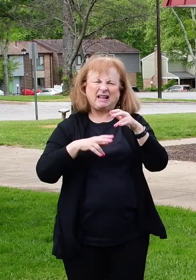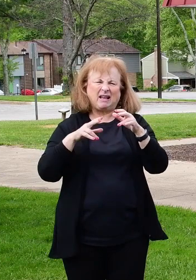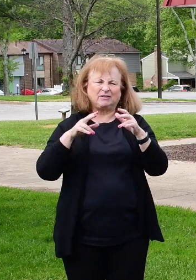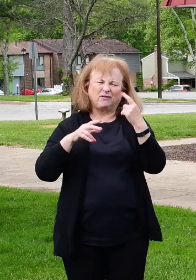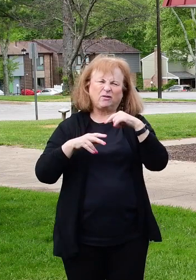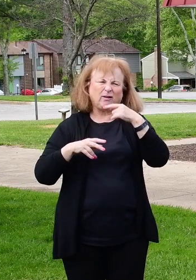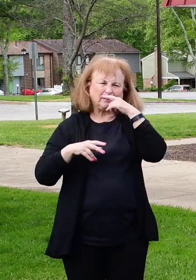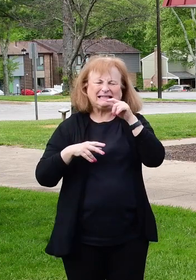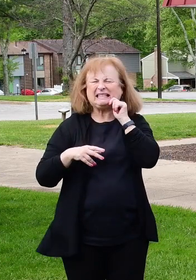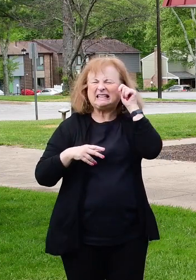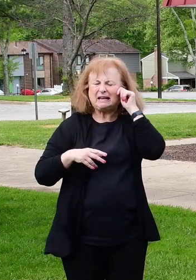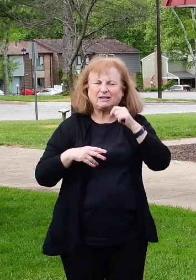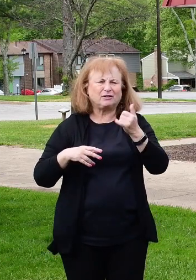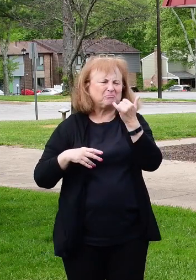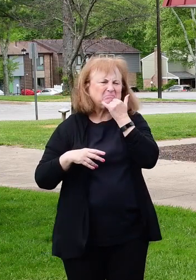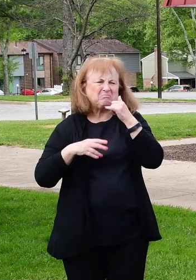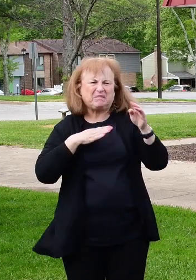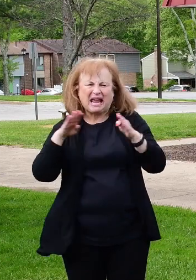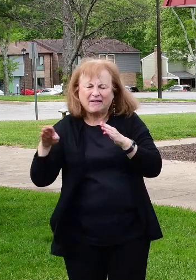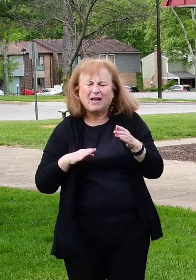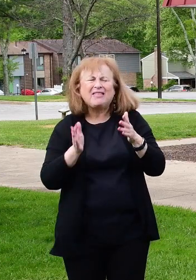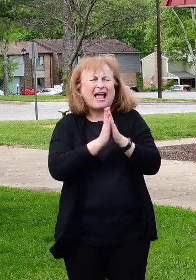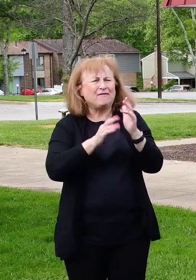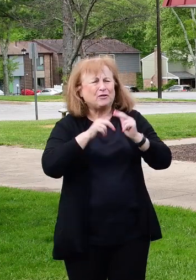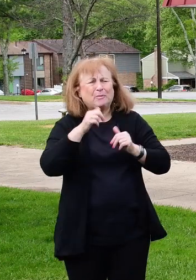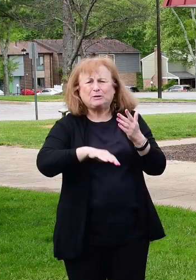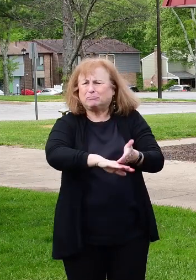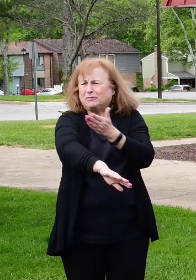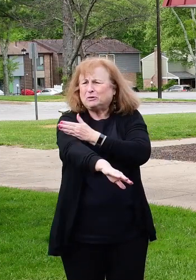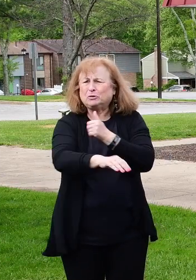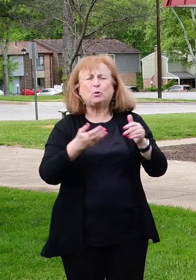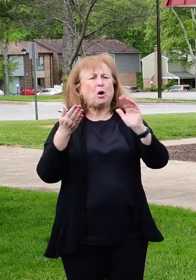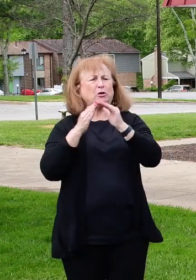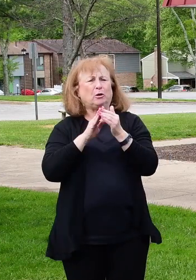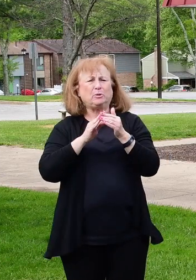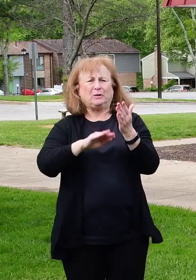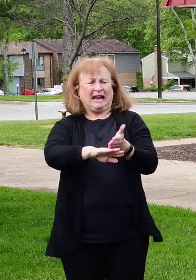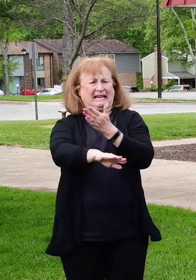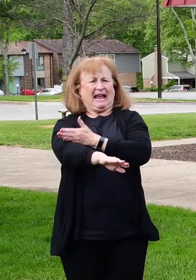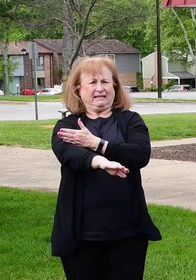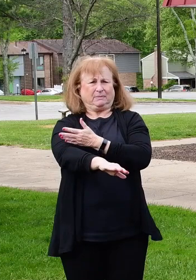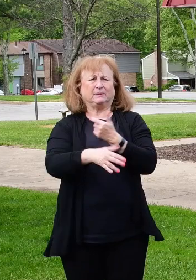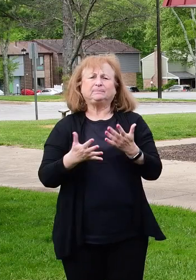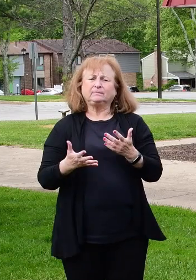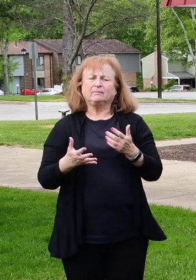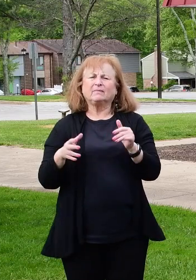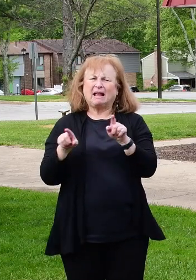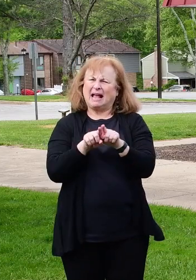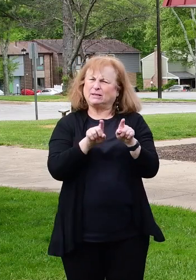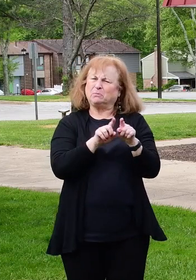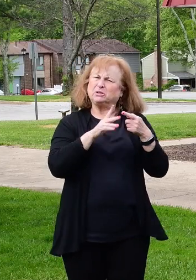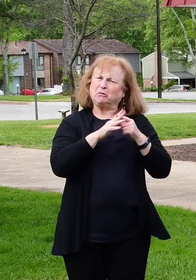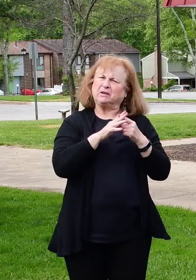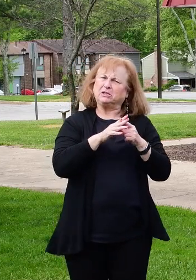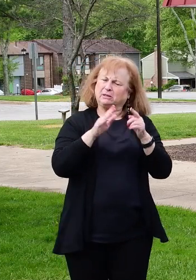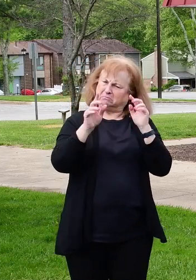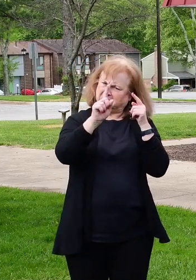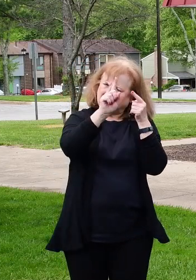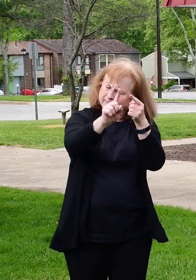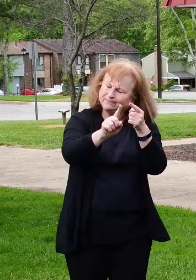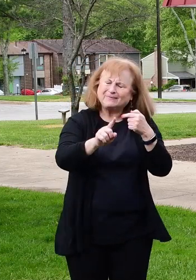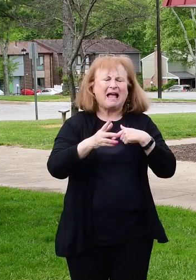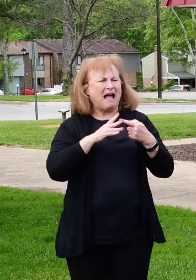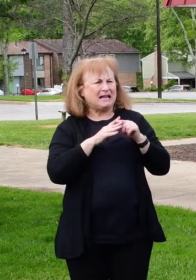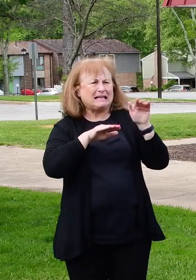misbehavior. They asked for the building to be restored to a community enhancement as it was originally intended.